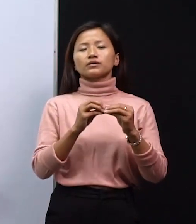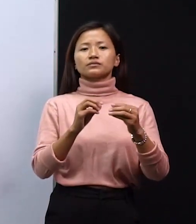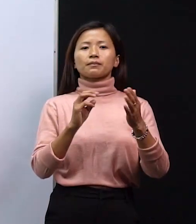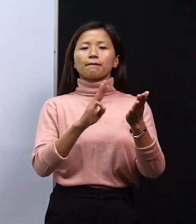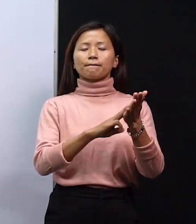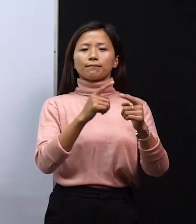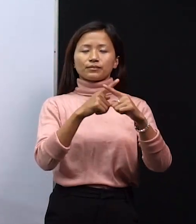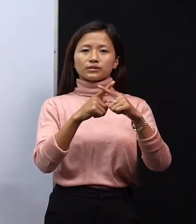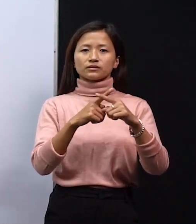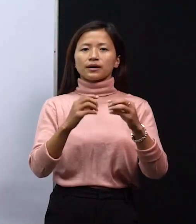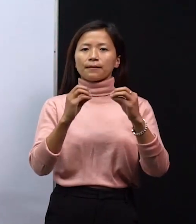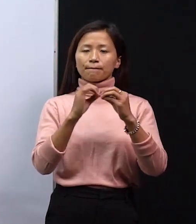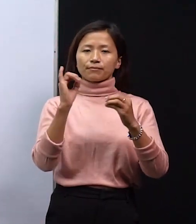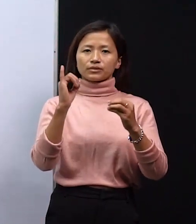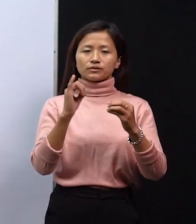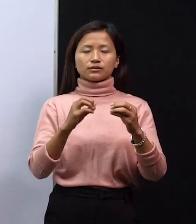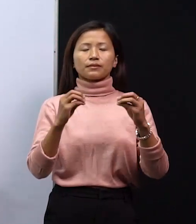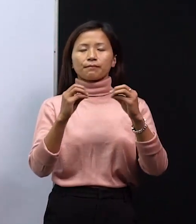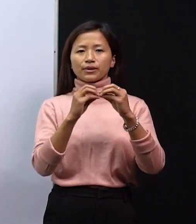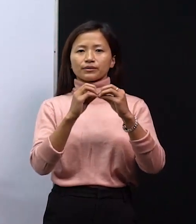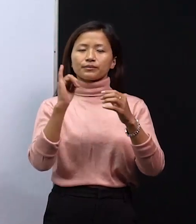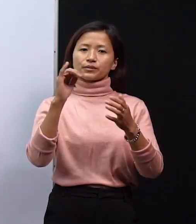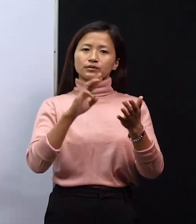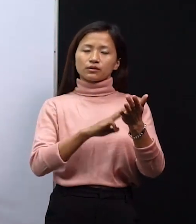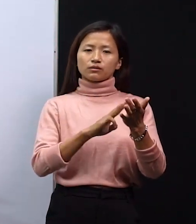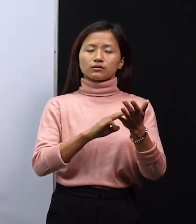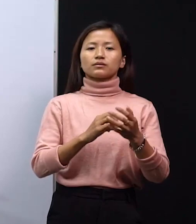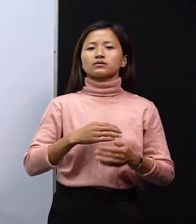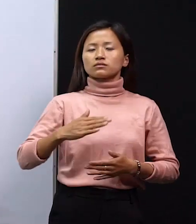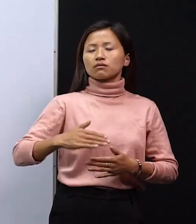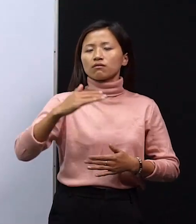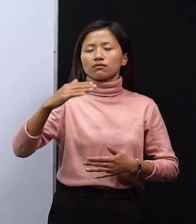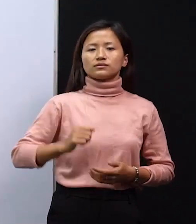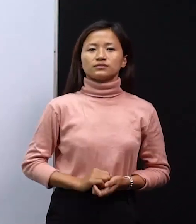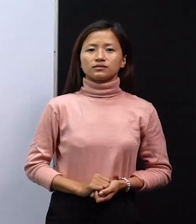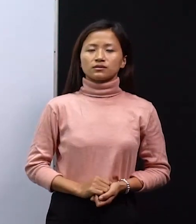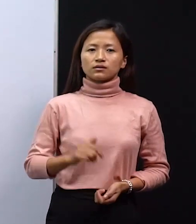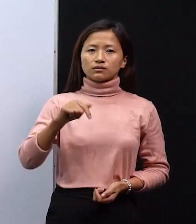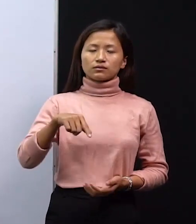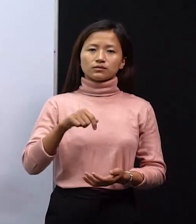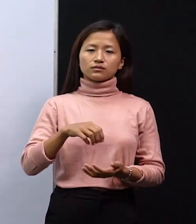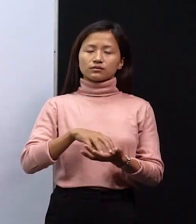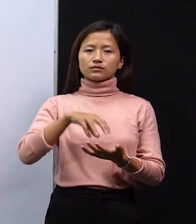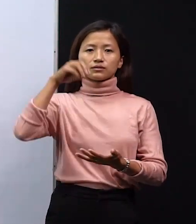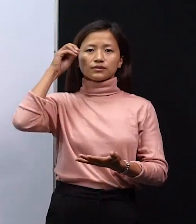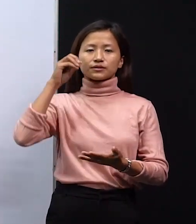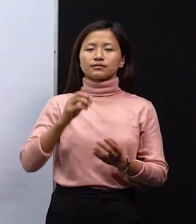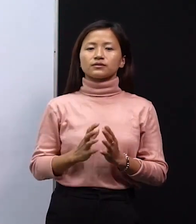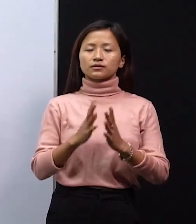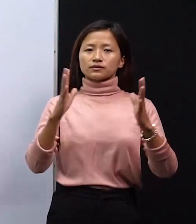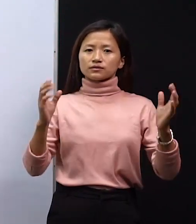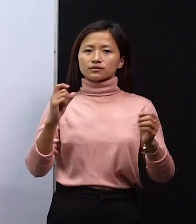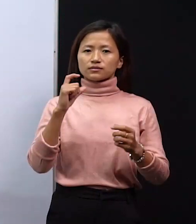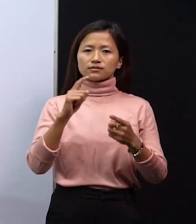multiplication of binomials and binomials, monomials and monomials and so on. Now we will be learning about certain type